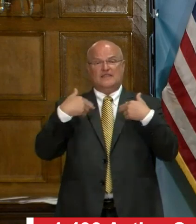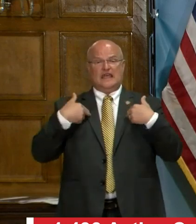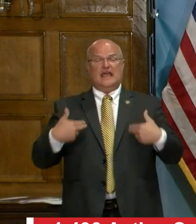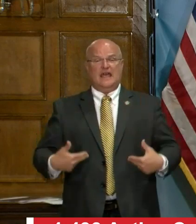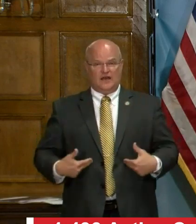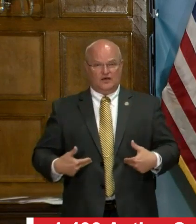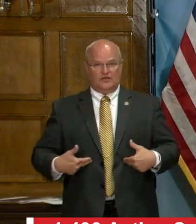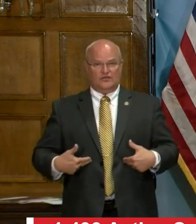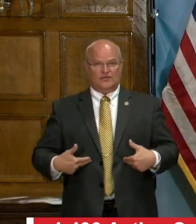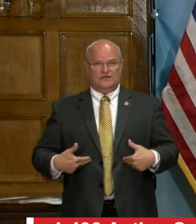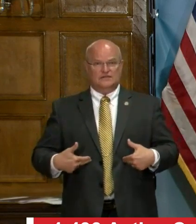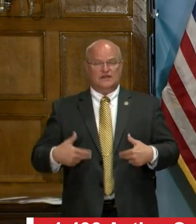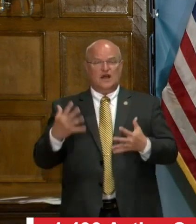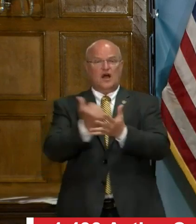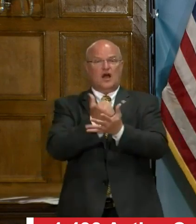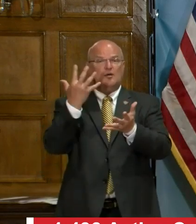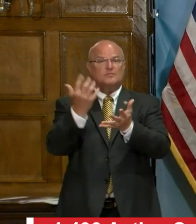health